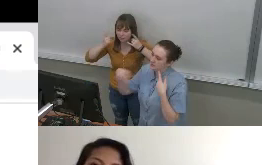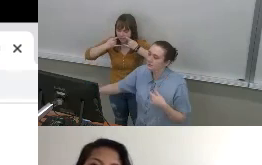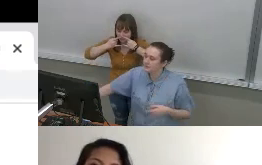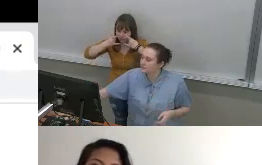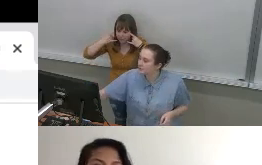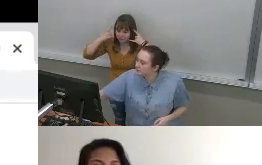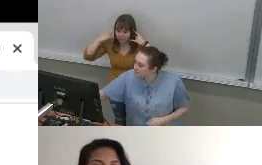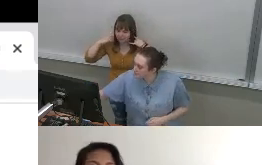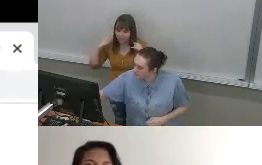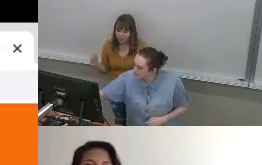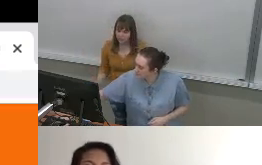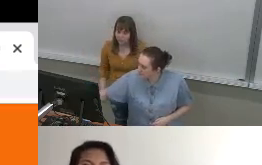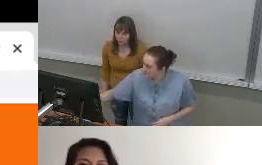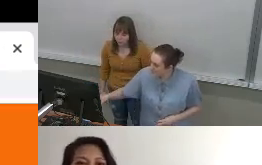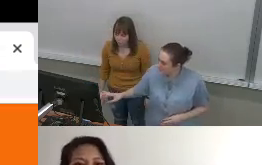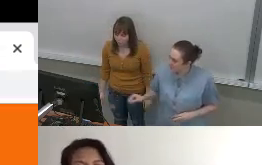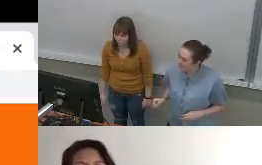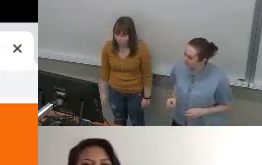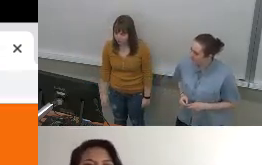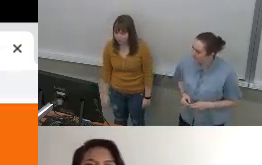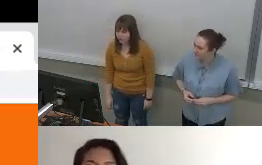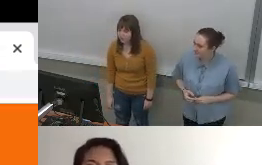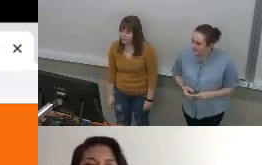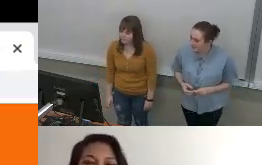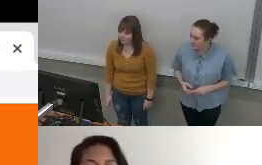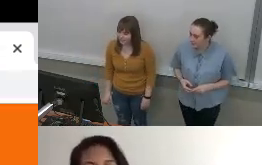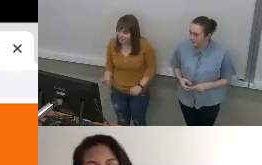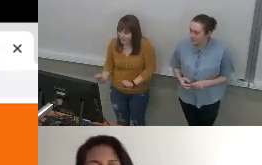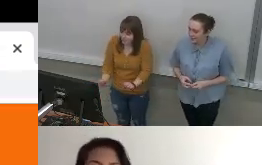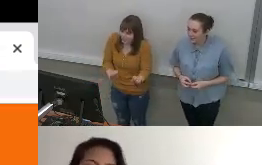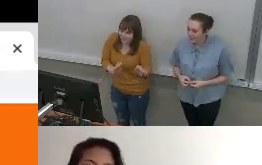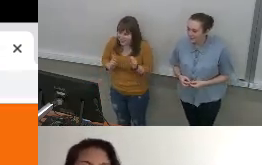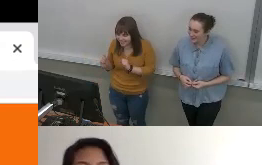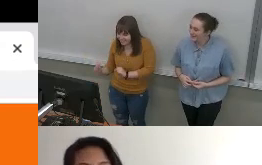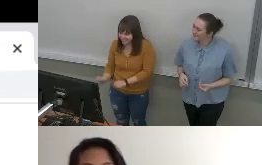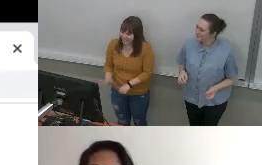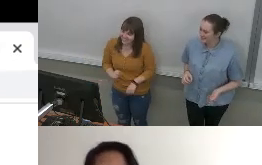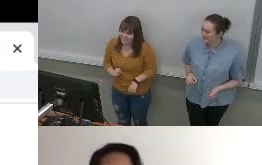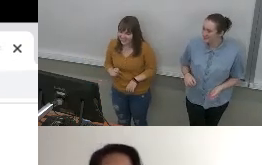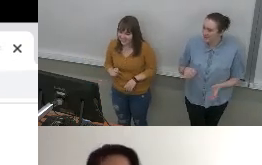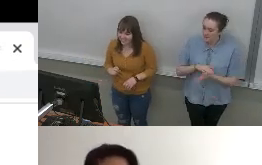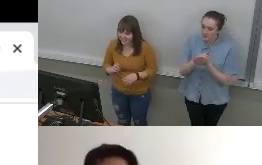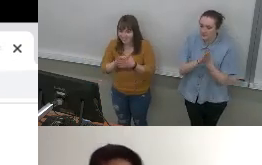mask looks a little different. Ooh, go Shouty. It's your birthday. Okay.